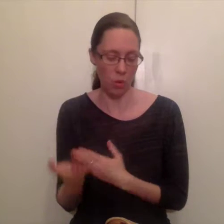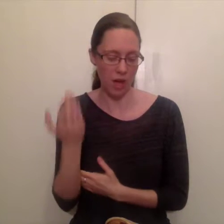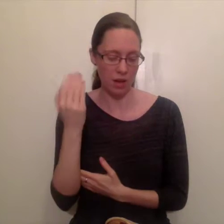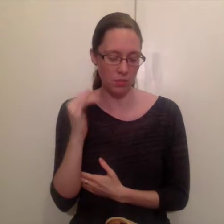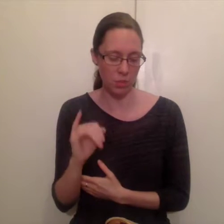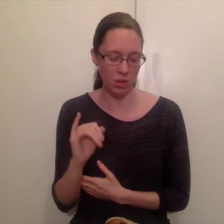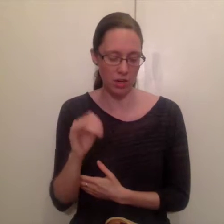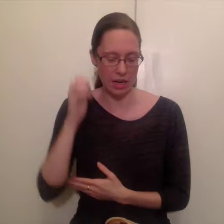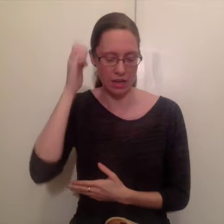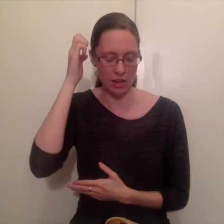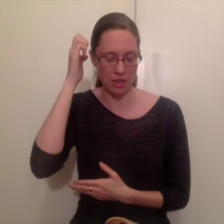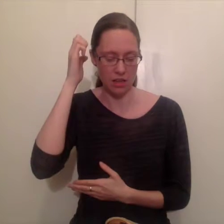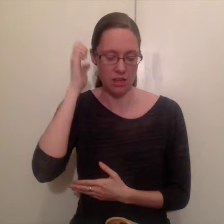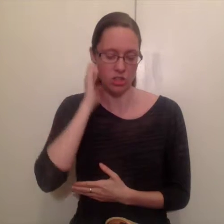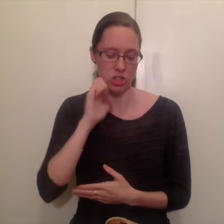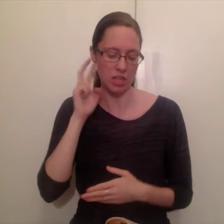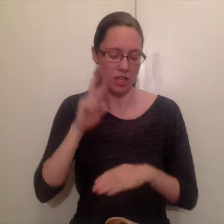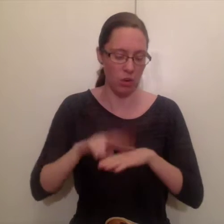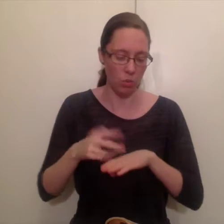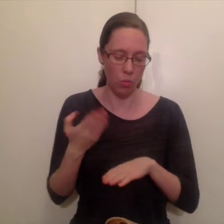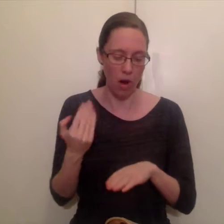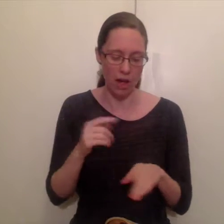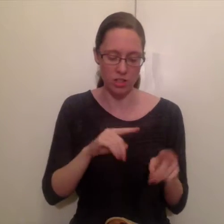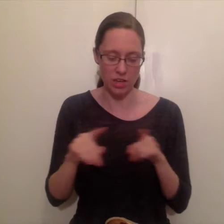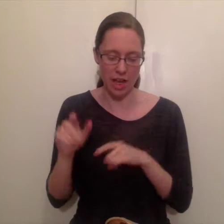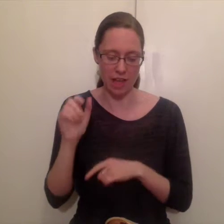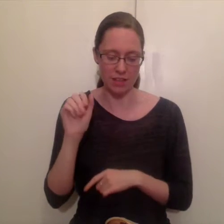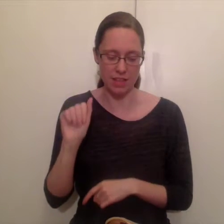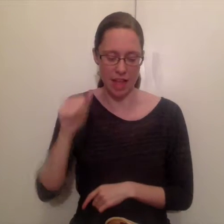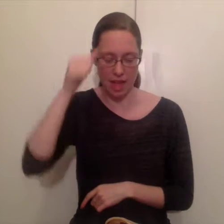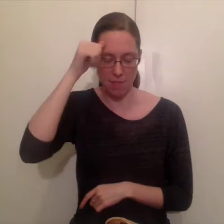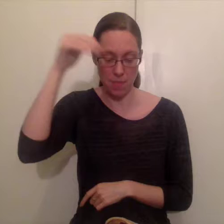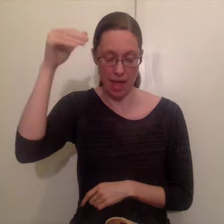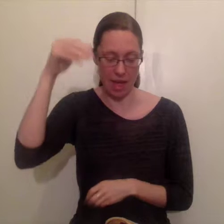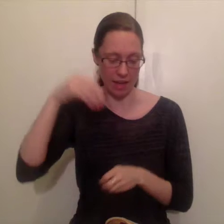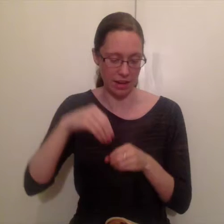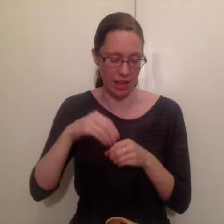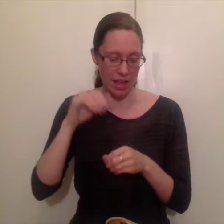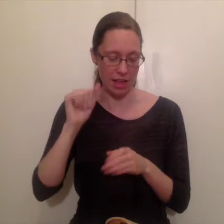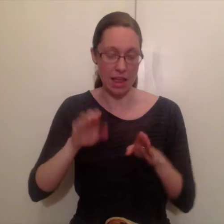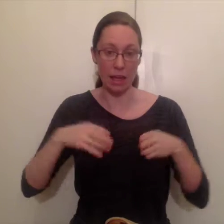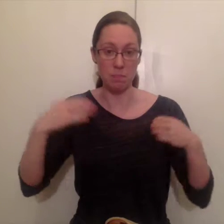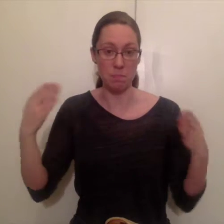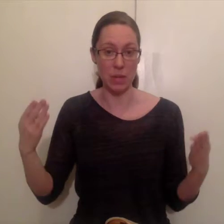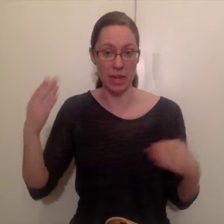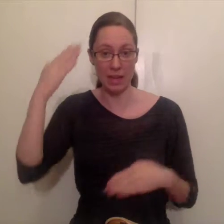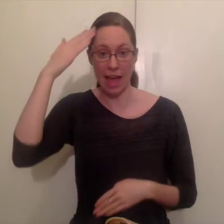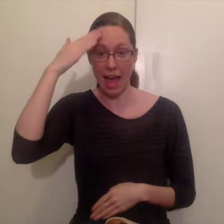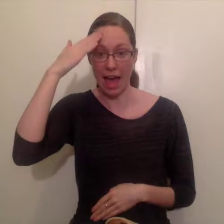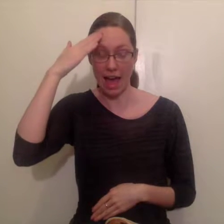One morning, she watched as a man in a big